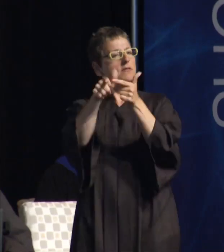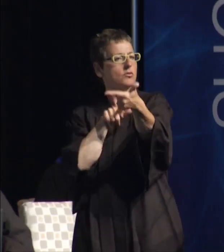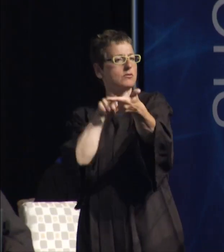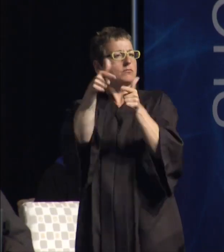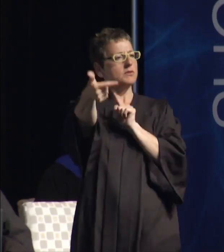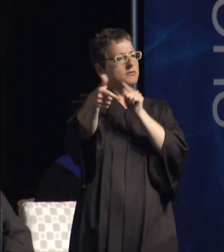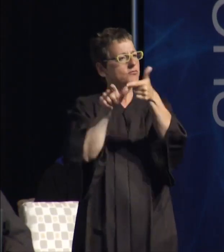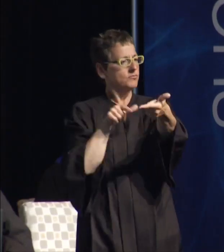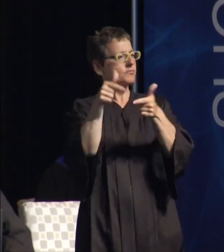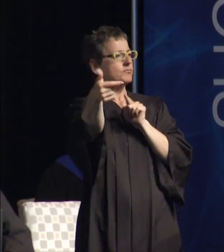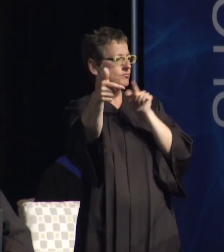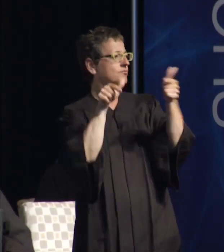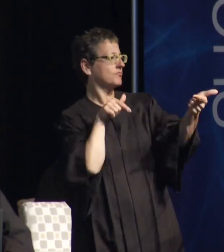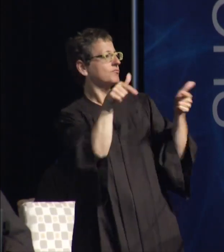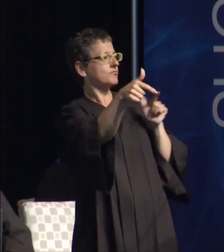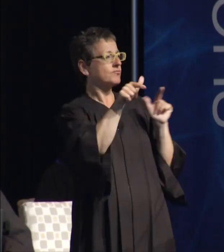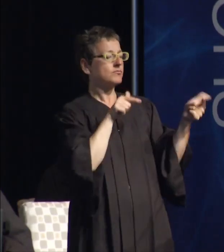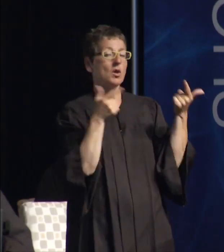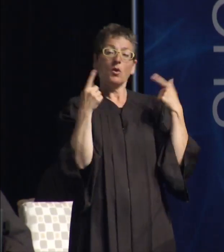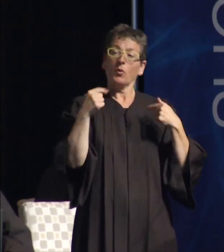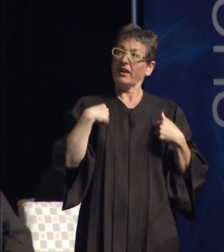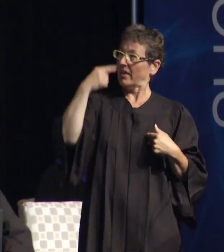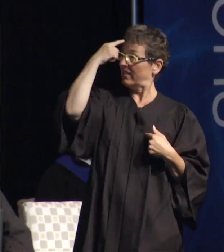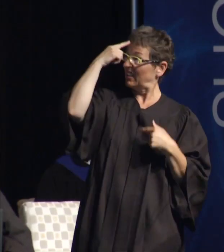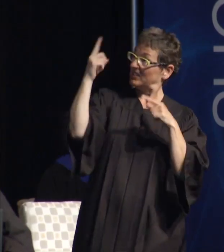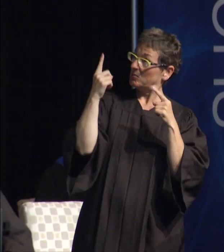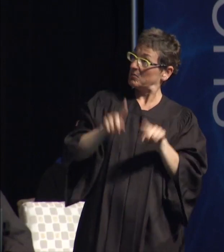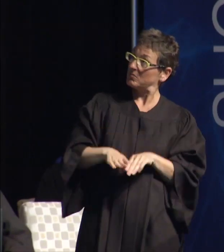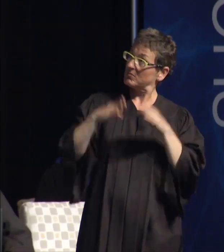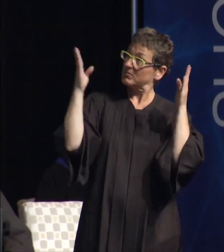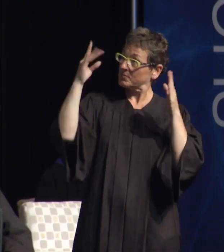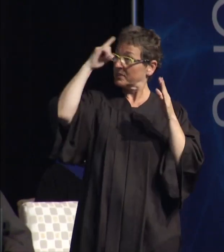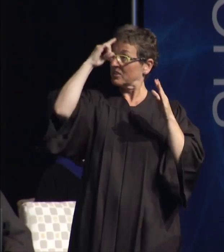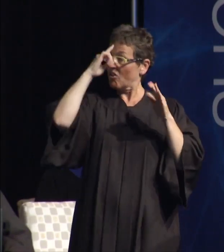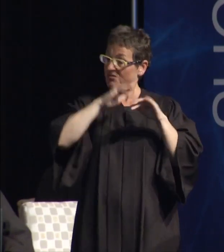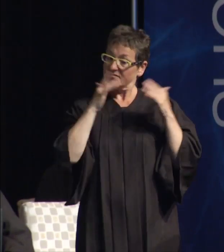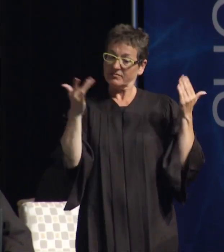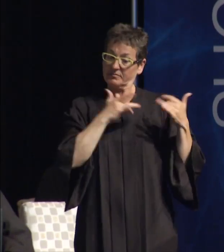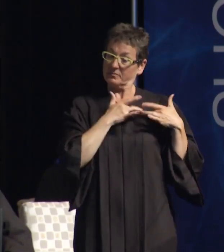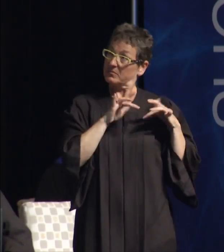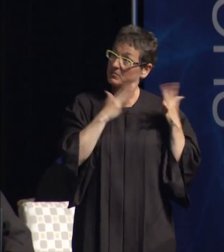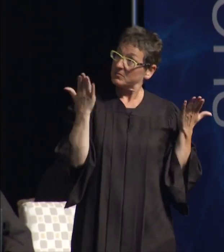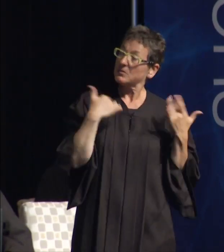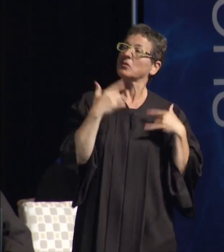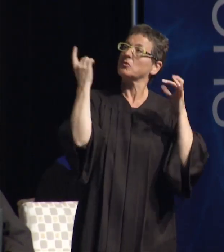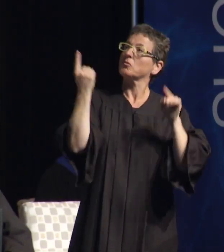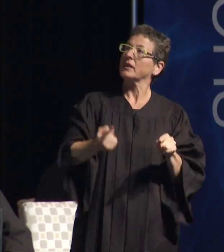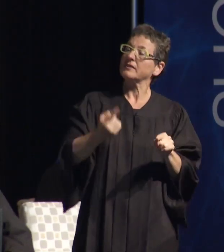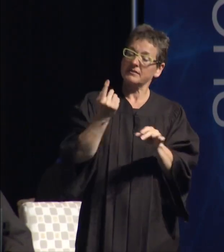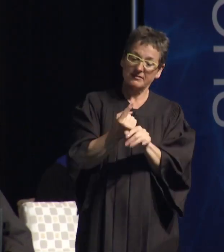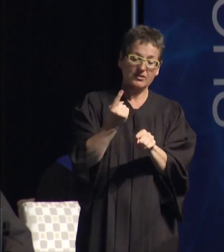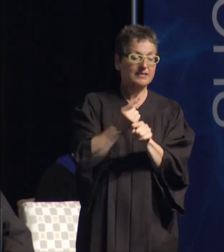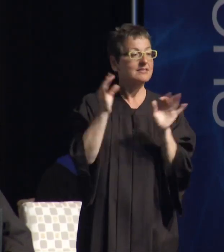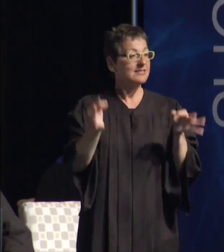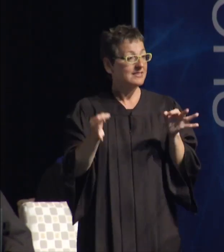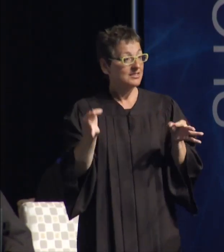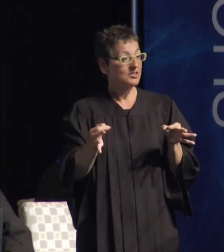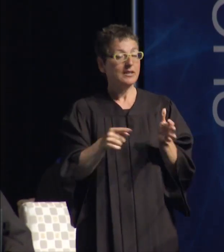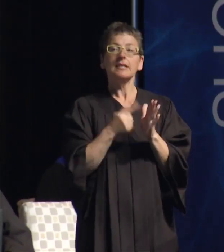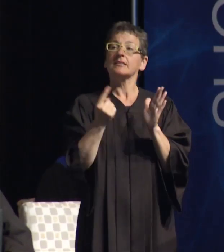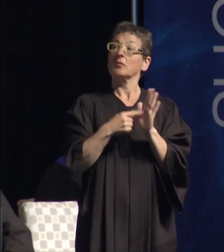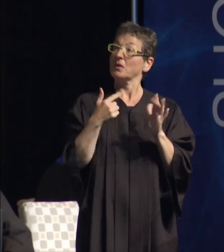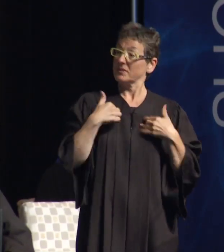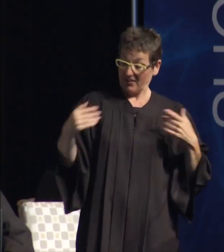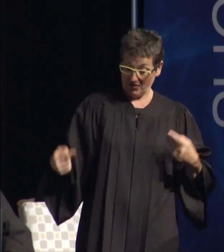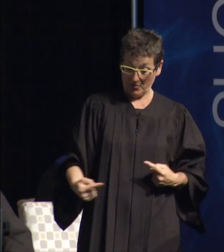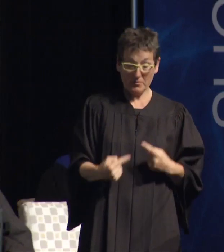I've learned that whenever I decide something with an open heart, I usually make the right decision. I've learned that even when I have pains, I